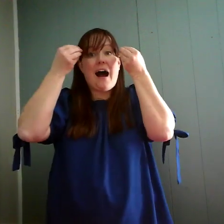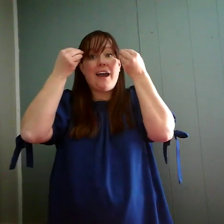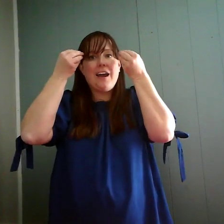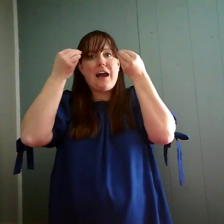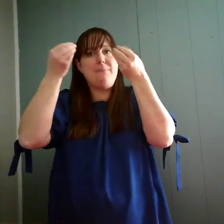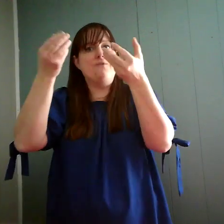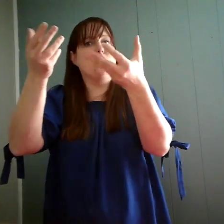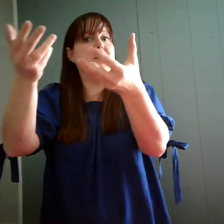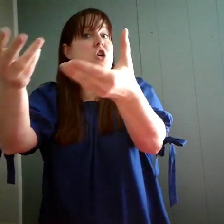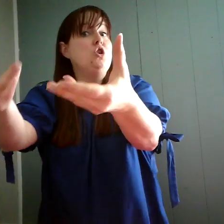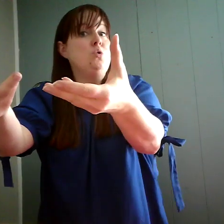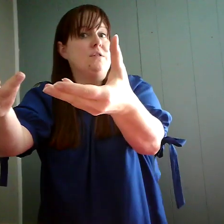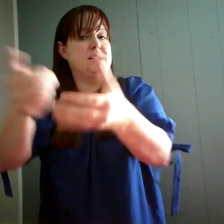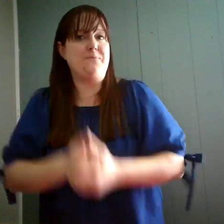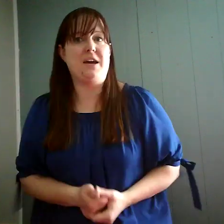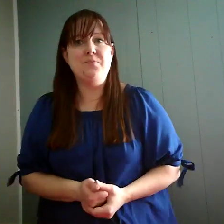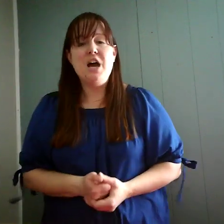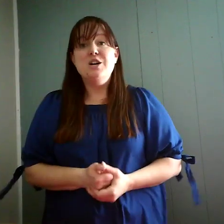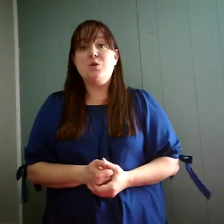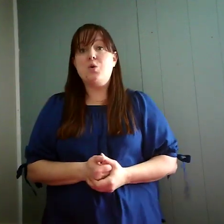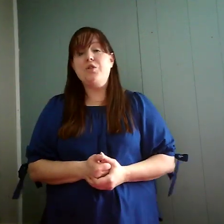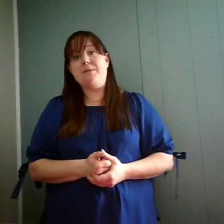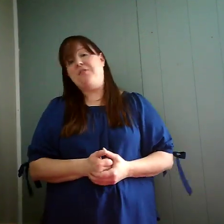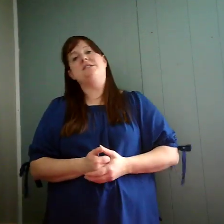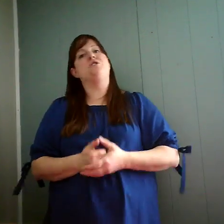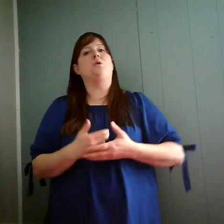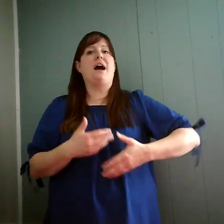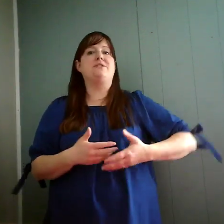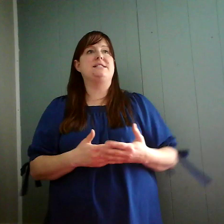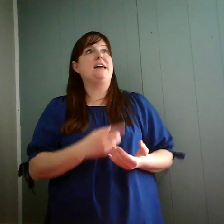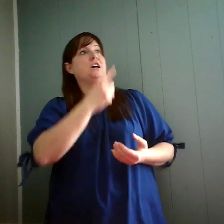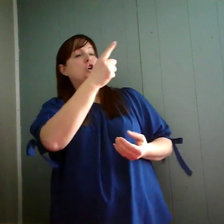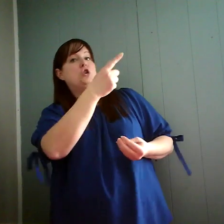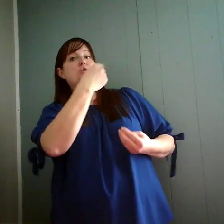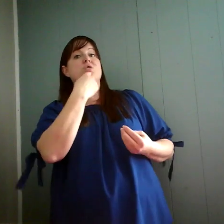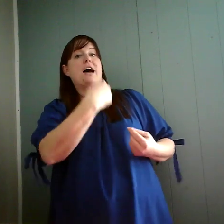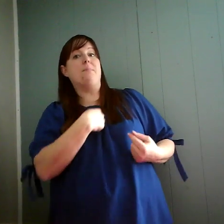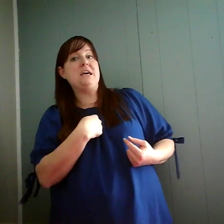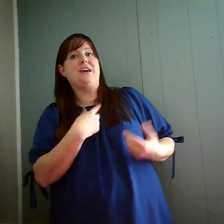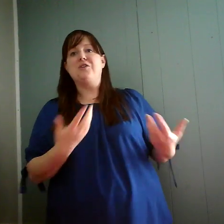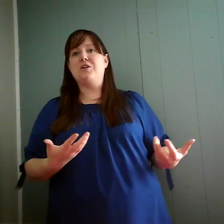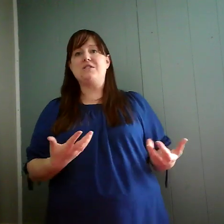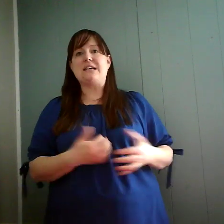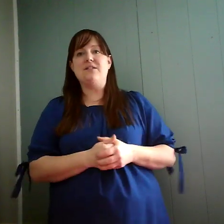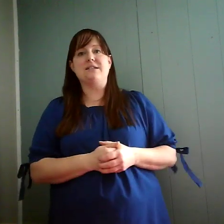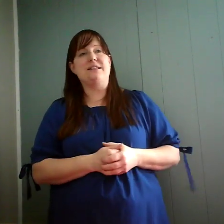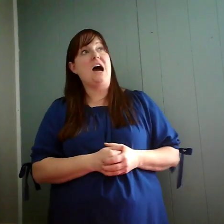I am informing you of something. So the cool thing about this is you don't have to say you tell me. We don't have to sign things like that.